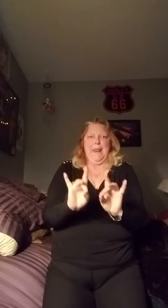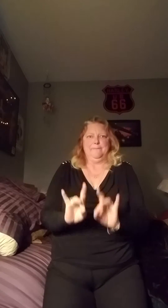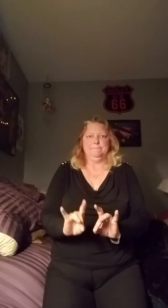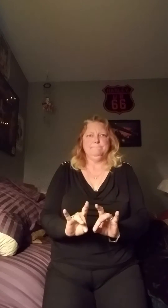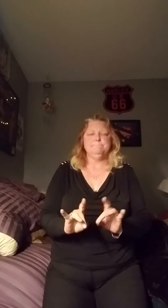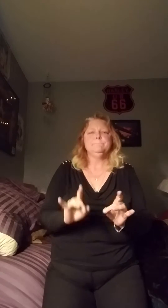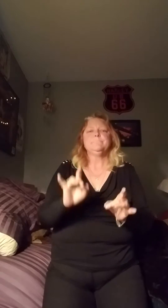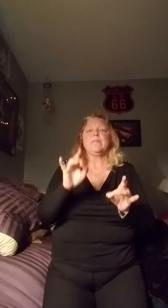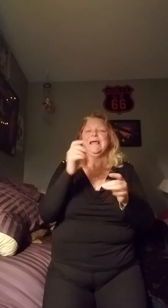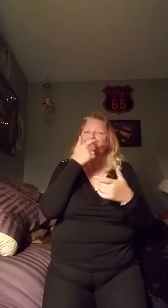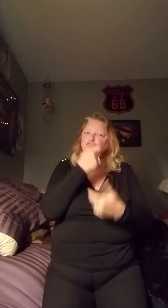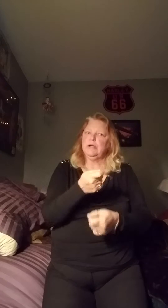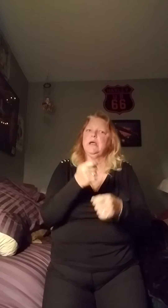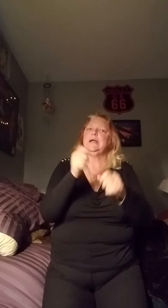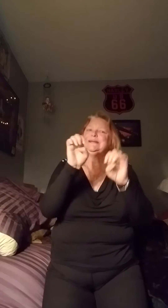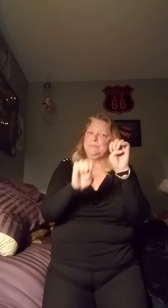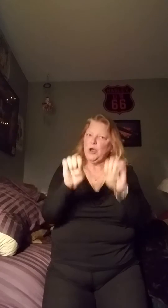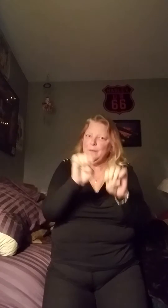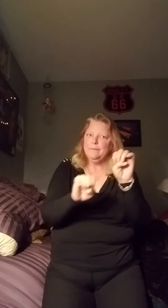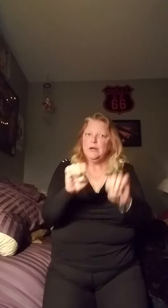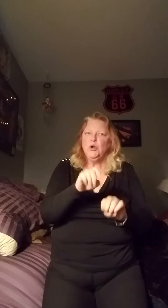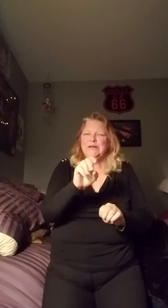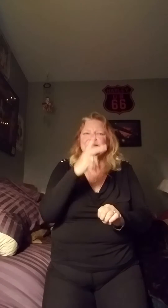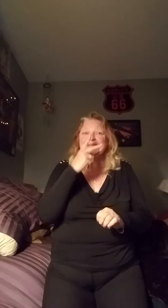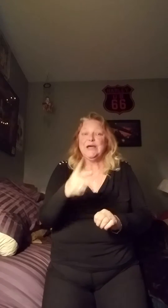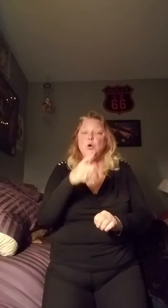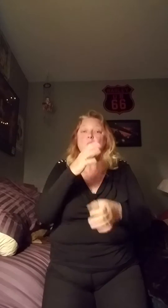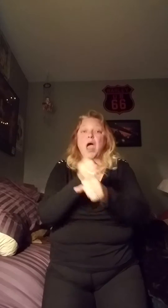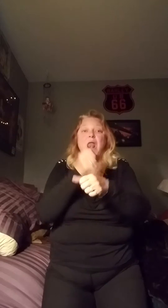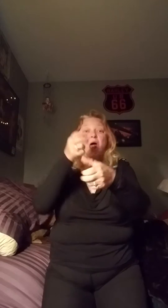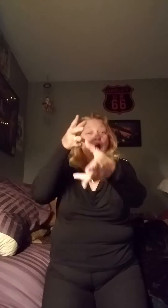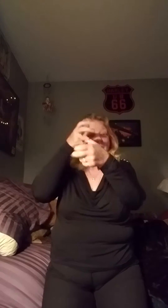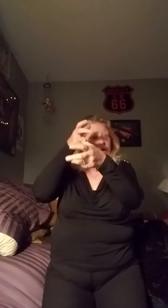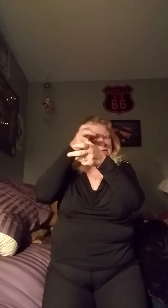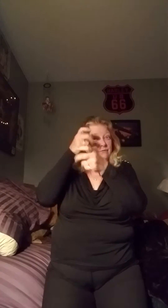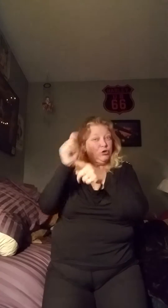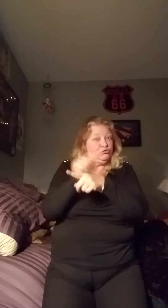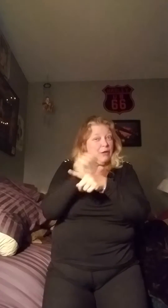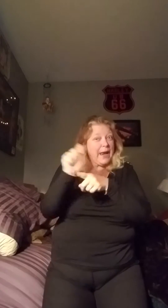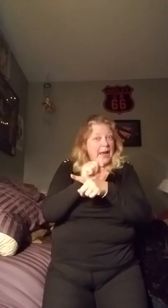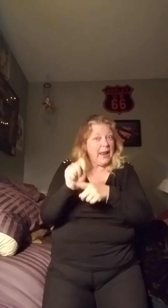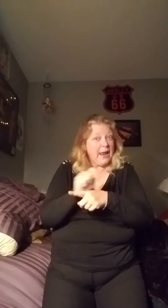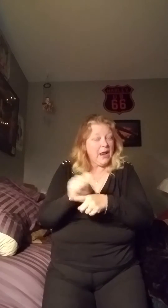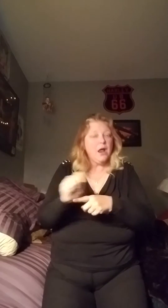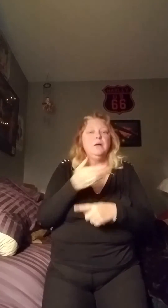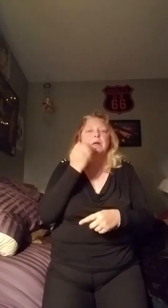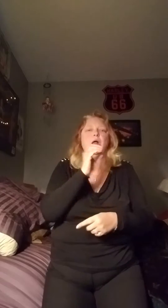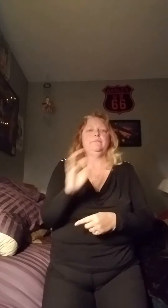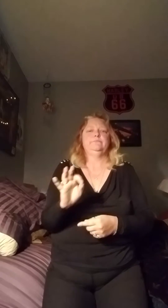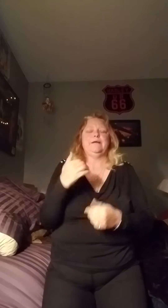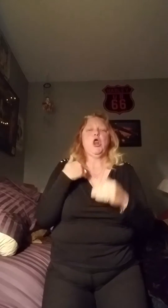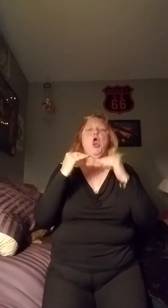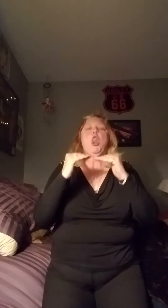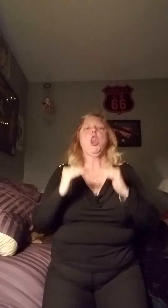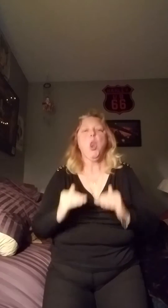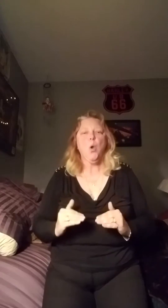And in this example, you could see those who received cognitive training were better off. They had lower depression scores than those